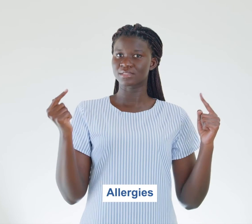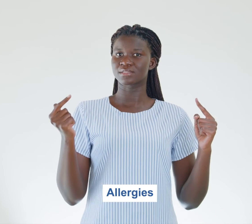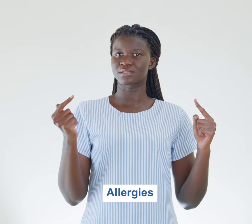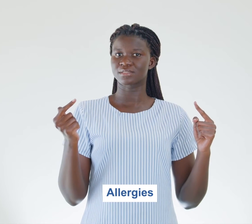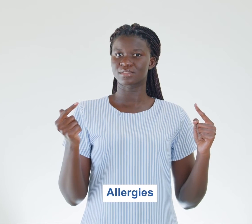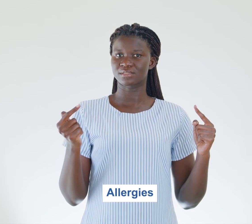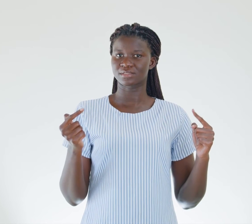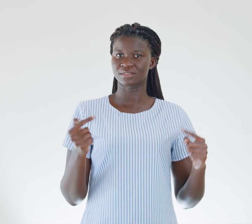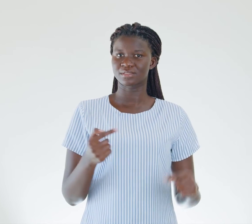Allergies.